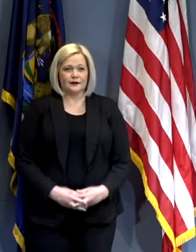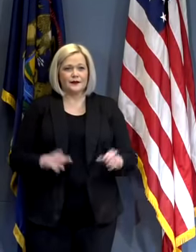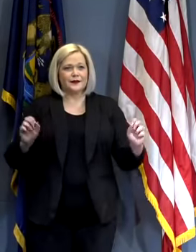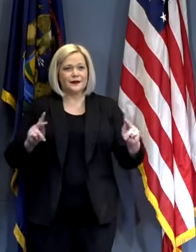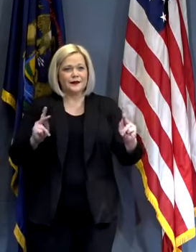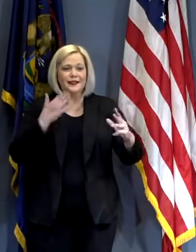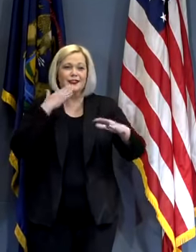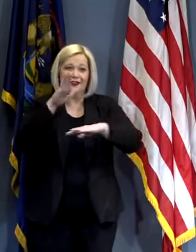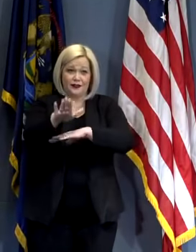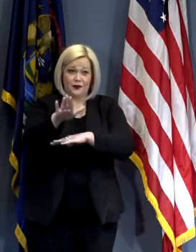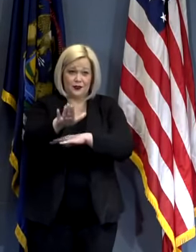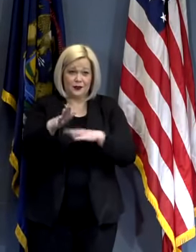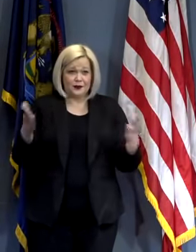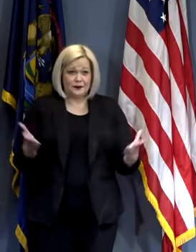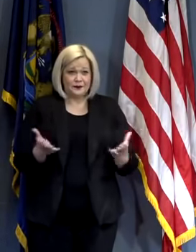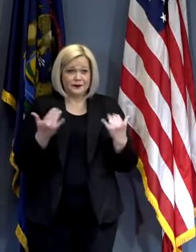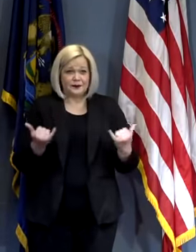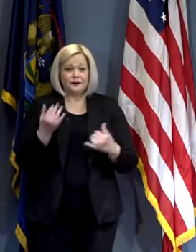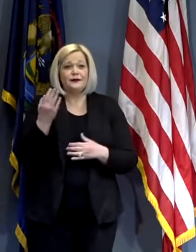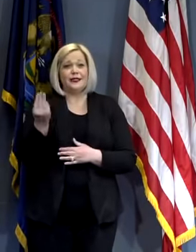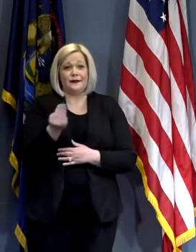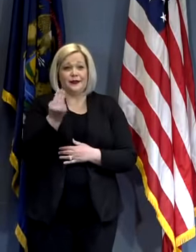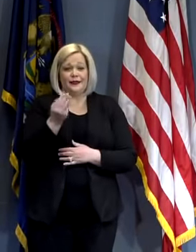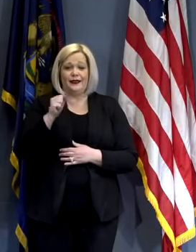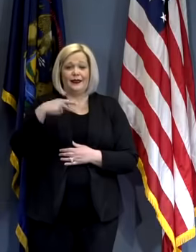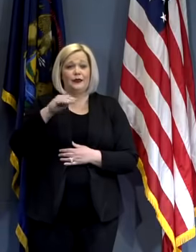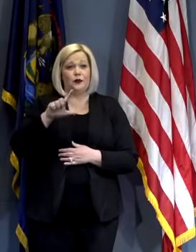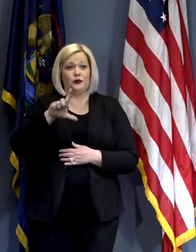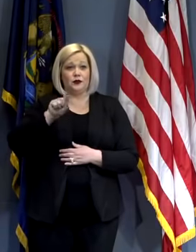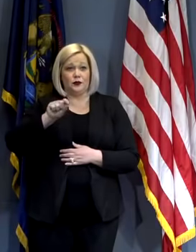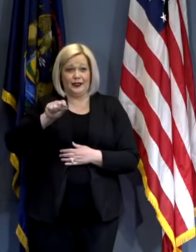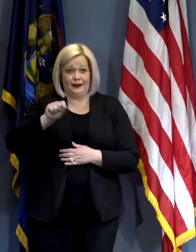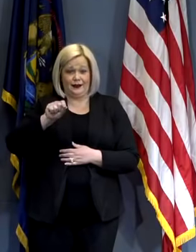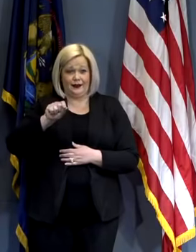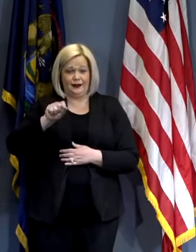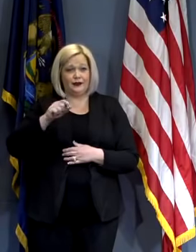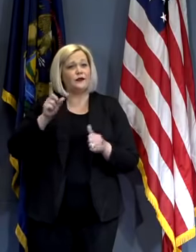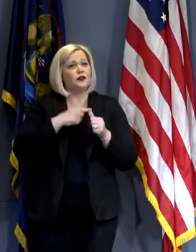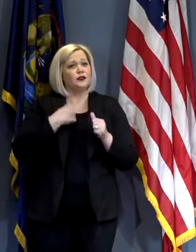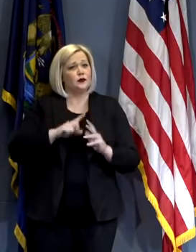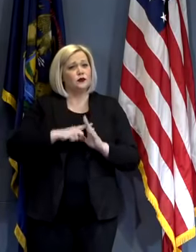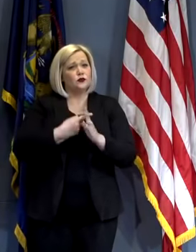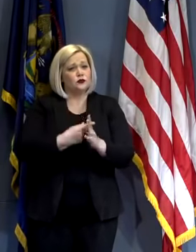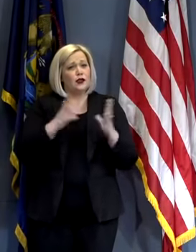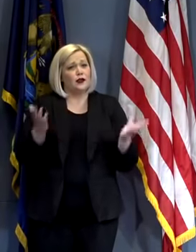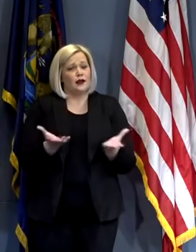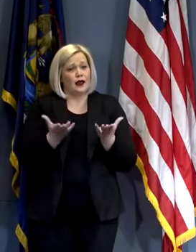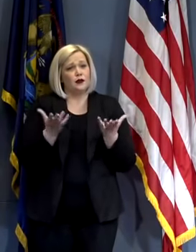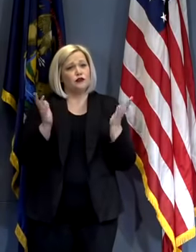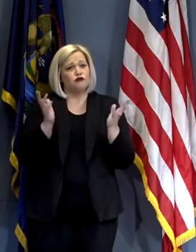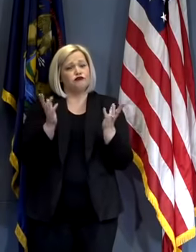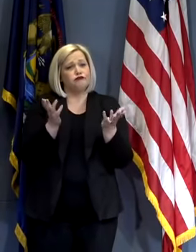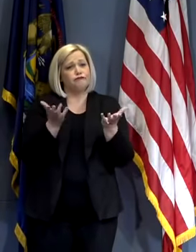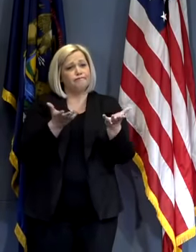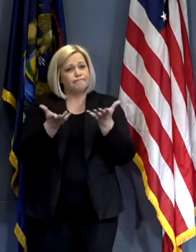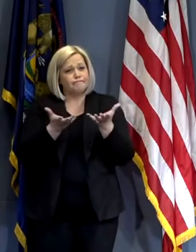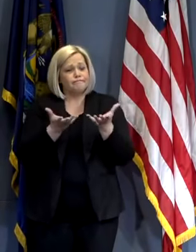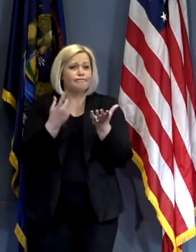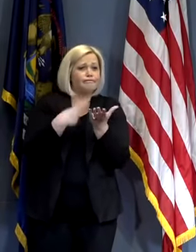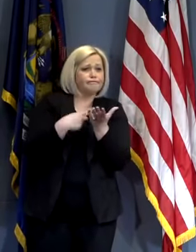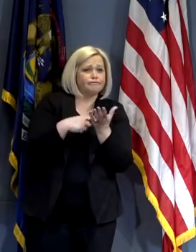All right, good afternoon. It is Monday, April 20th. I want to begin this afternoon's conversation by